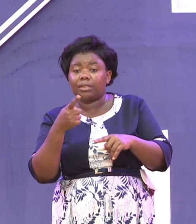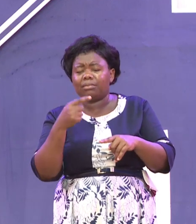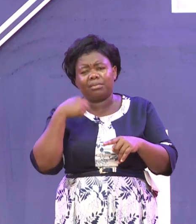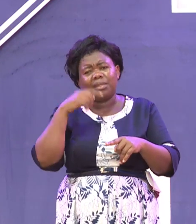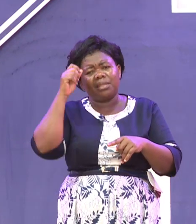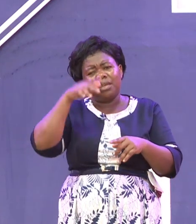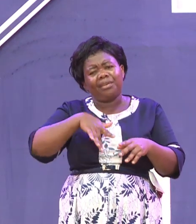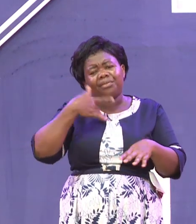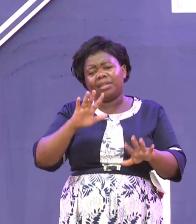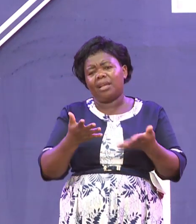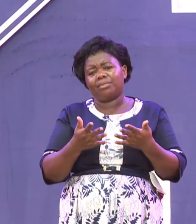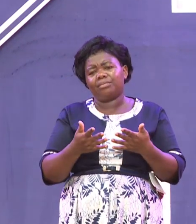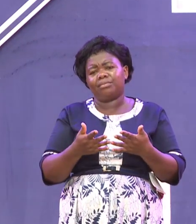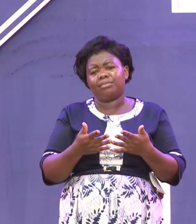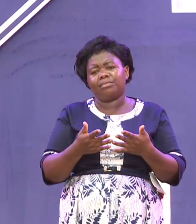first,